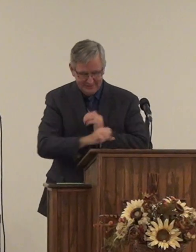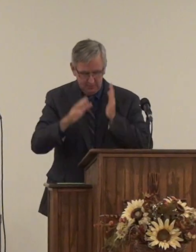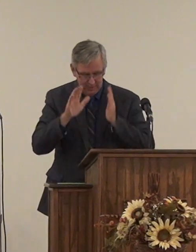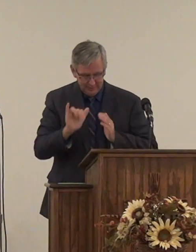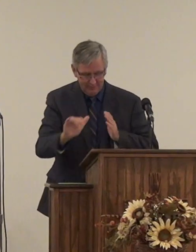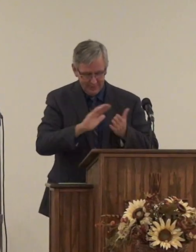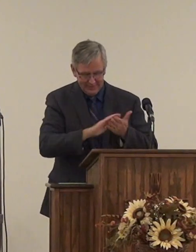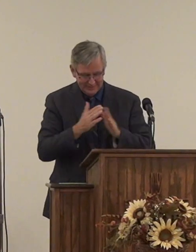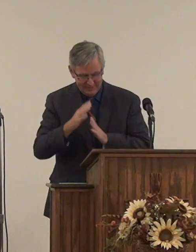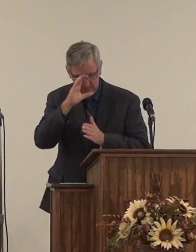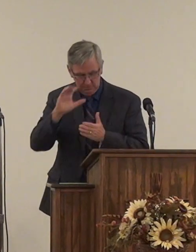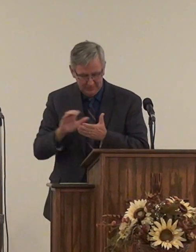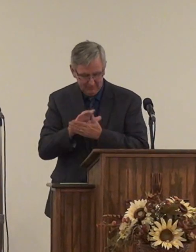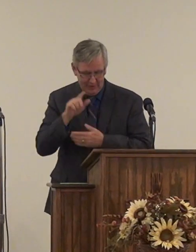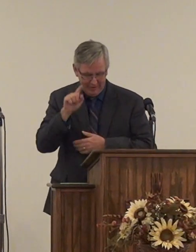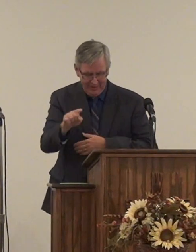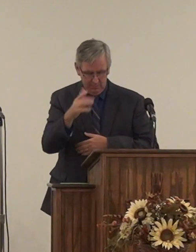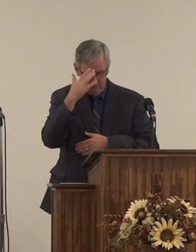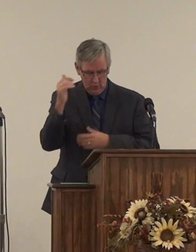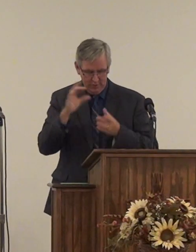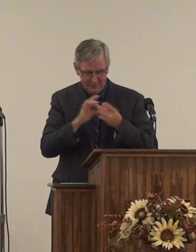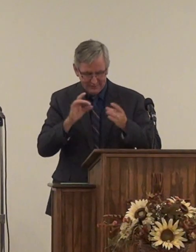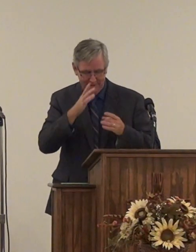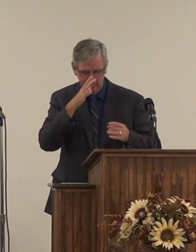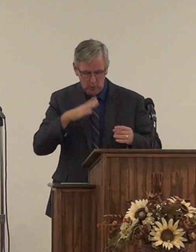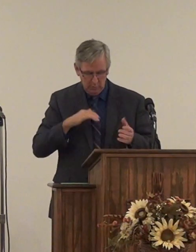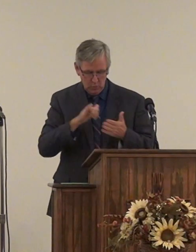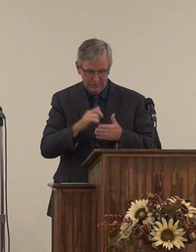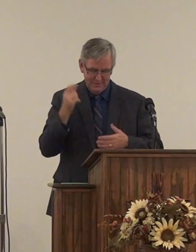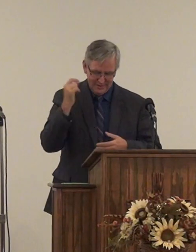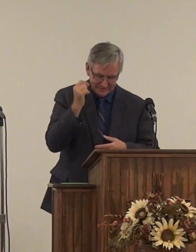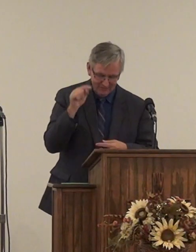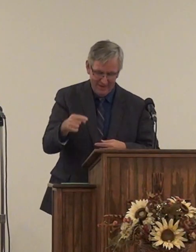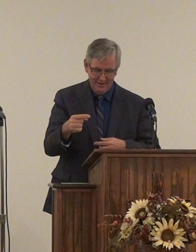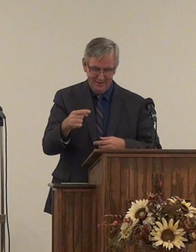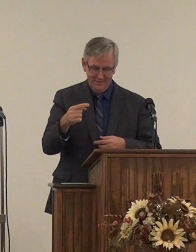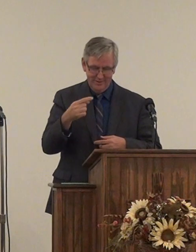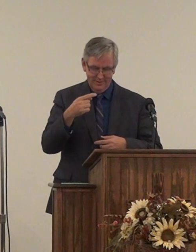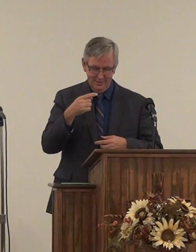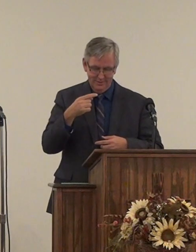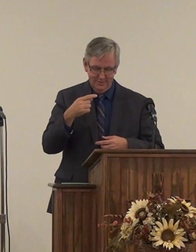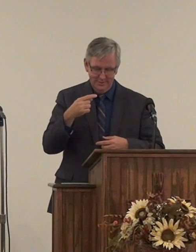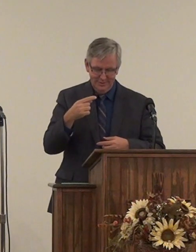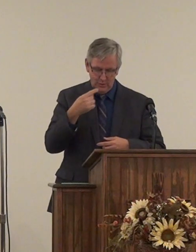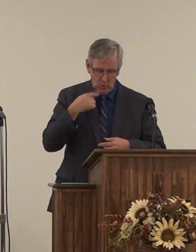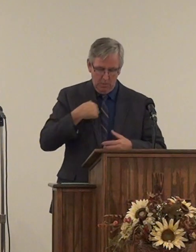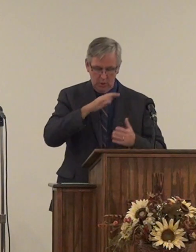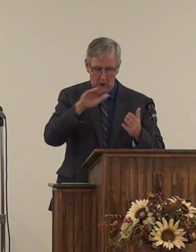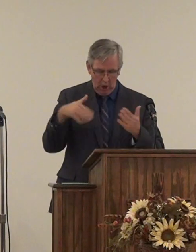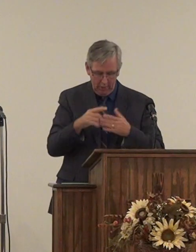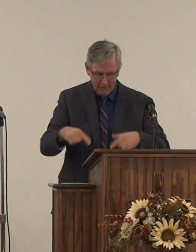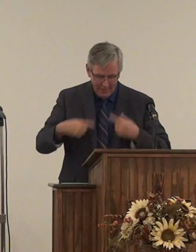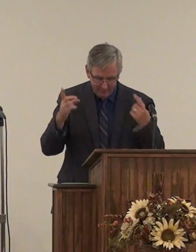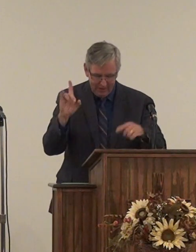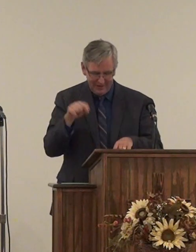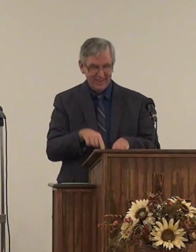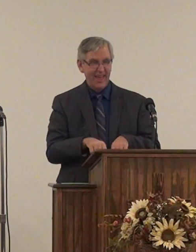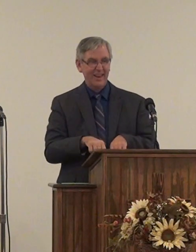And many of the Samaritans of that city believed on him for the saying of the woman, which testified, he told me all that ever I